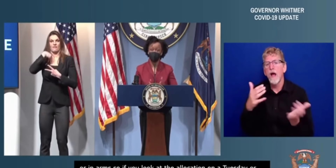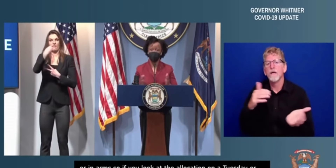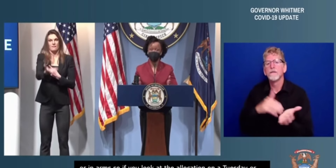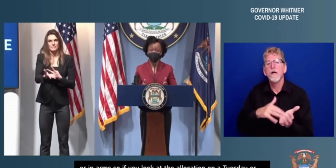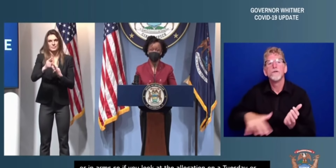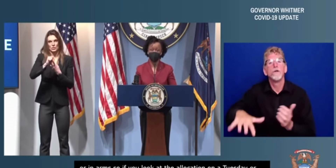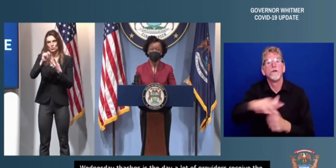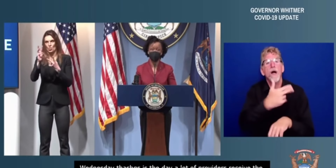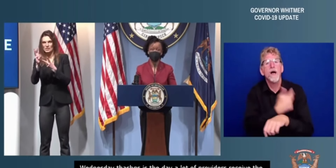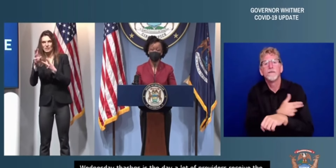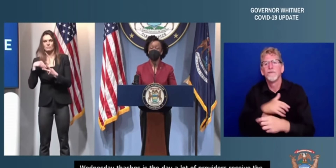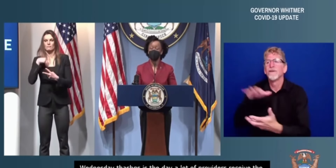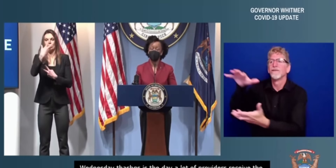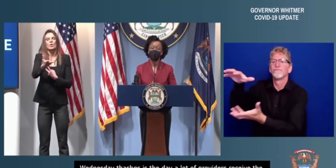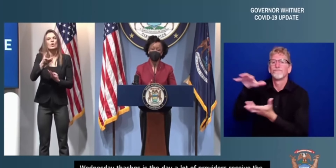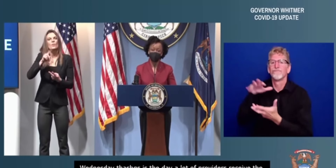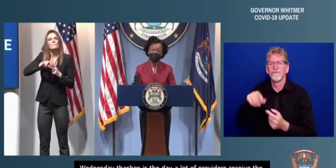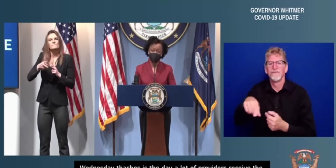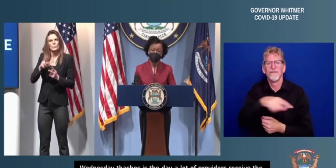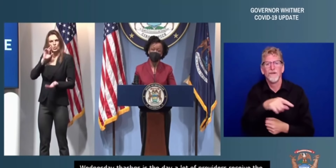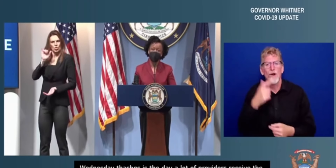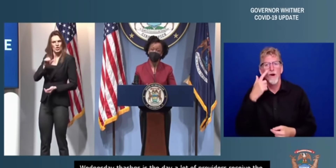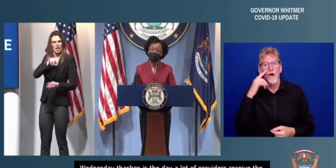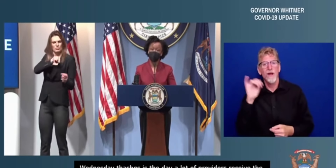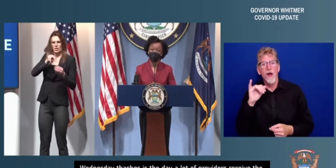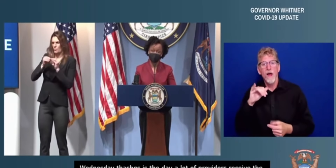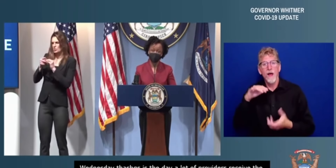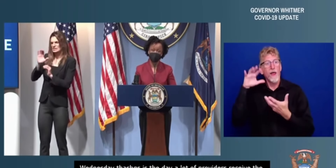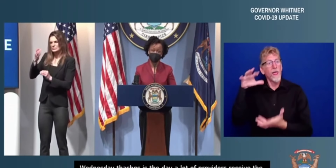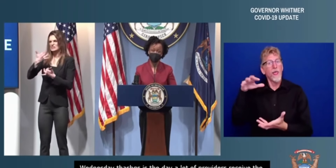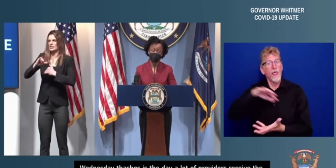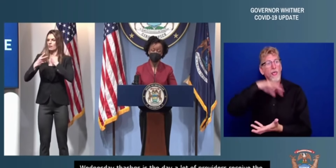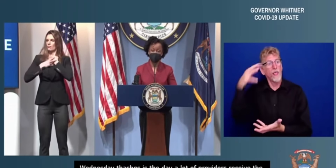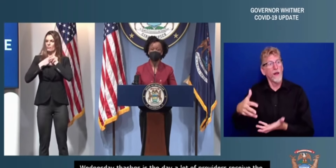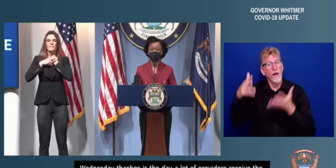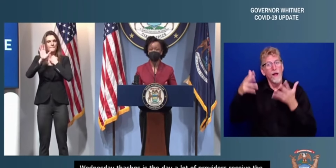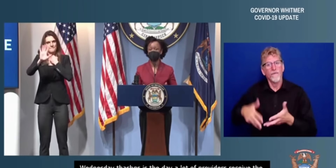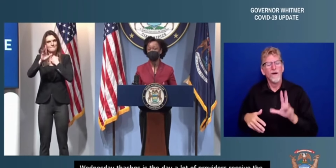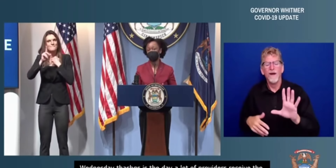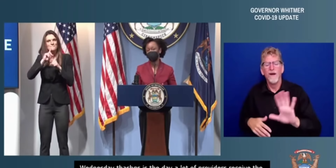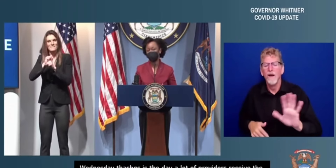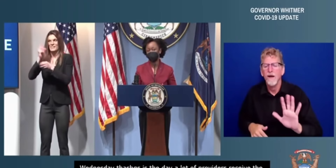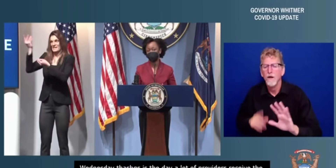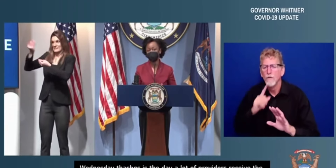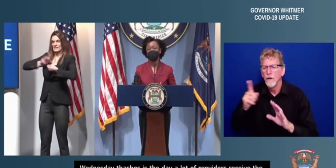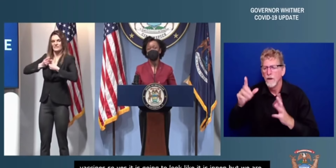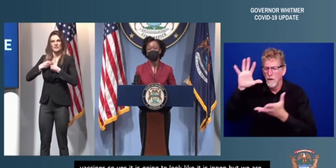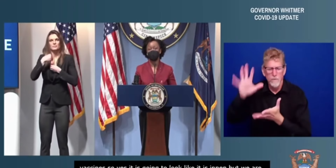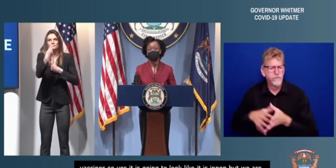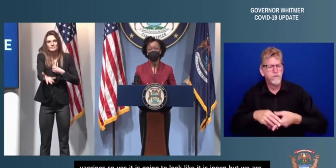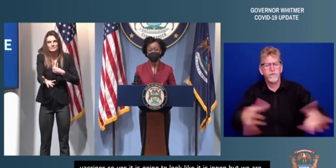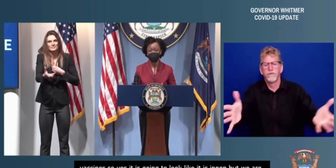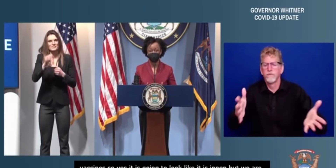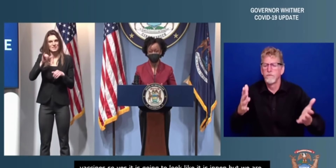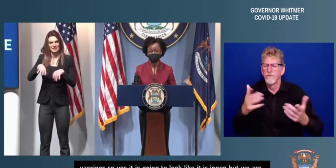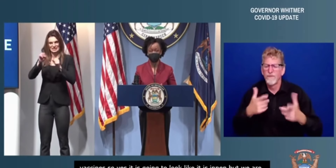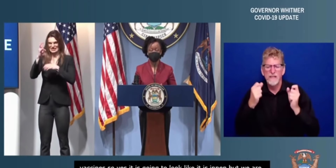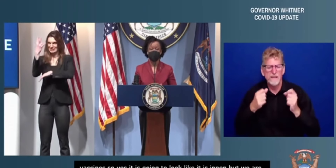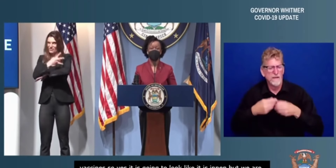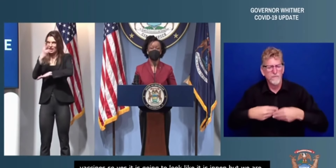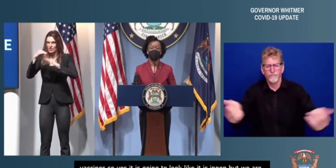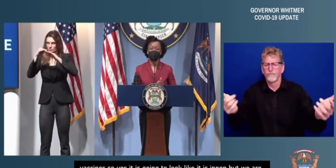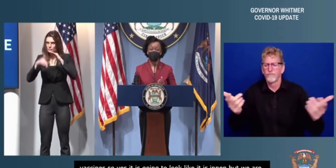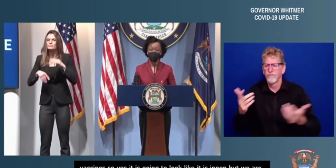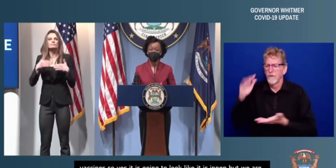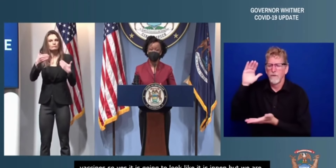is going to look like it's in inventory, but we are doing quite well with getting those shots in arms, as we've asked all of our providers, within 7